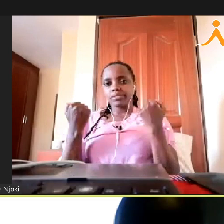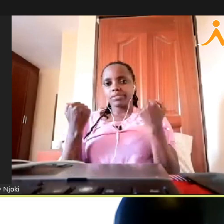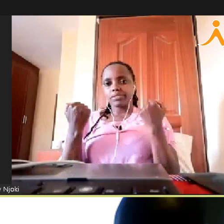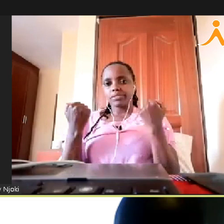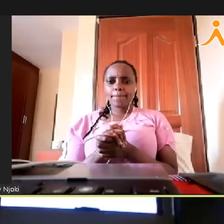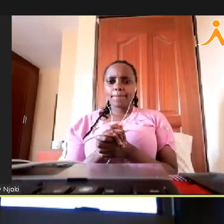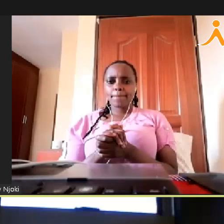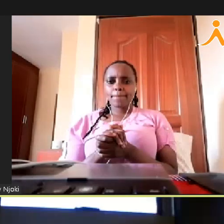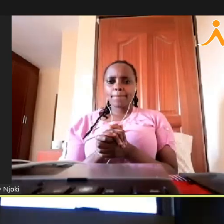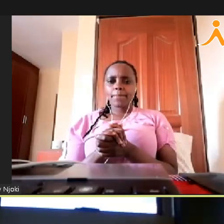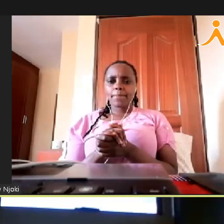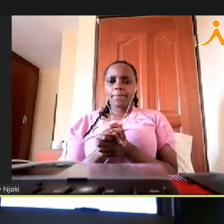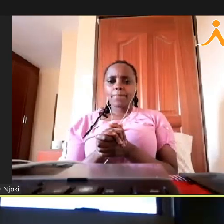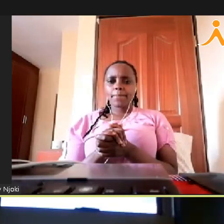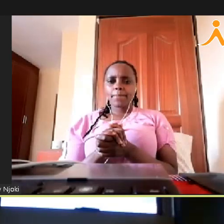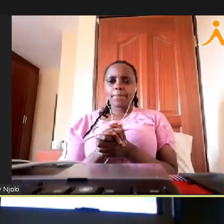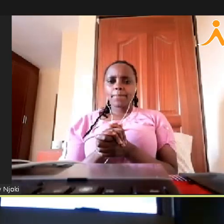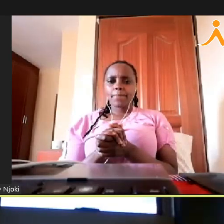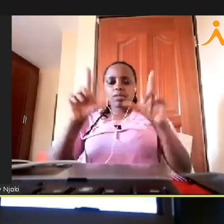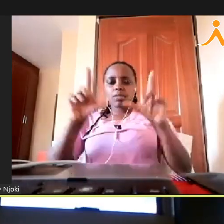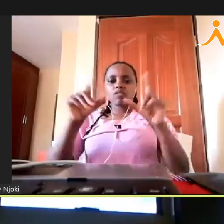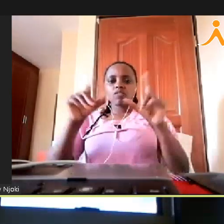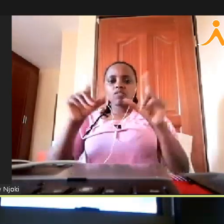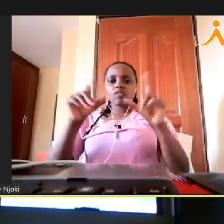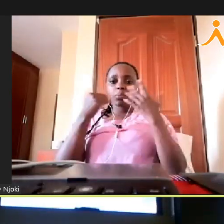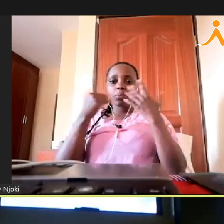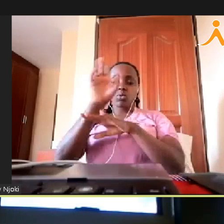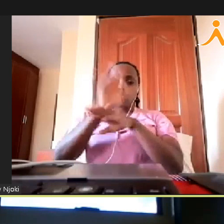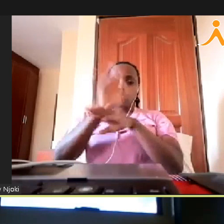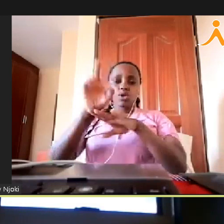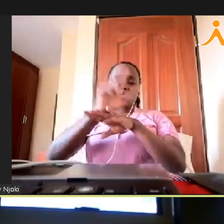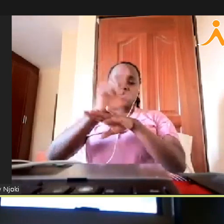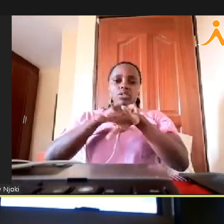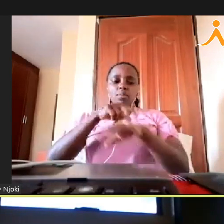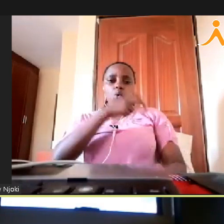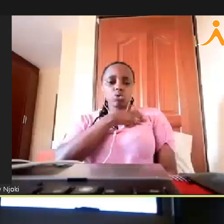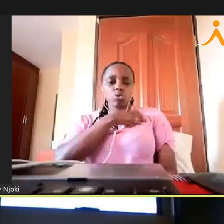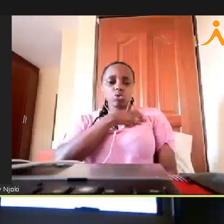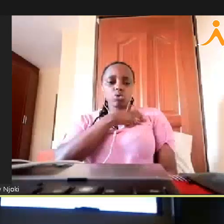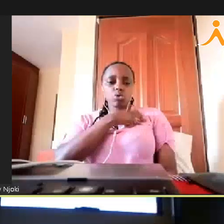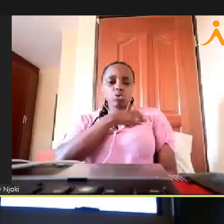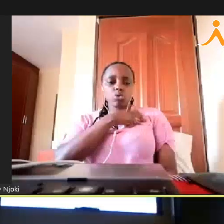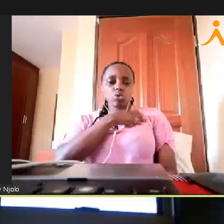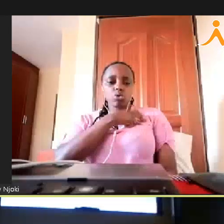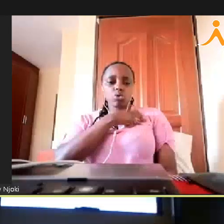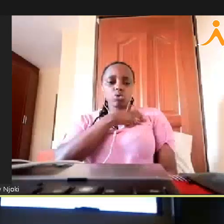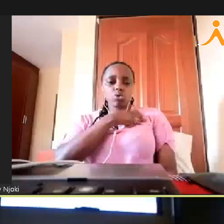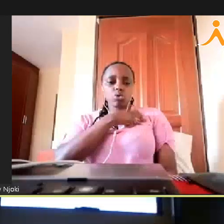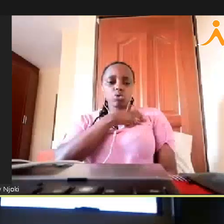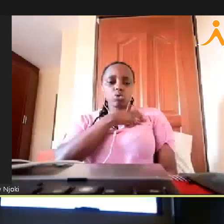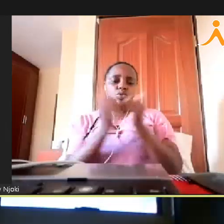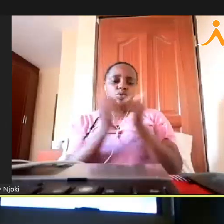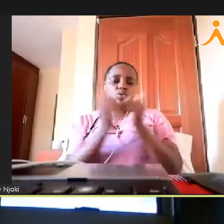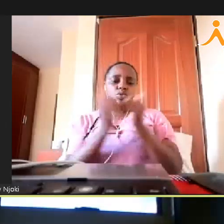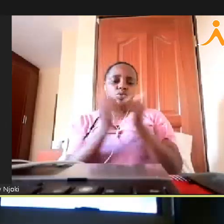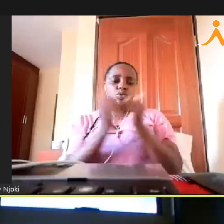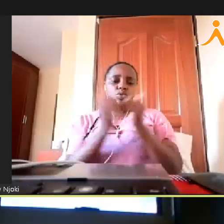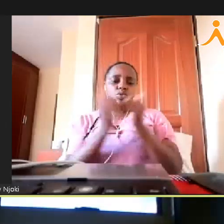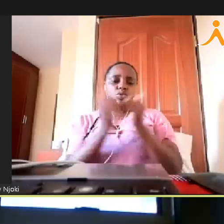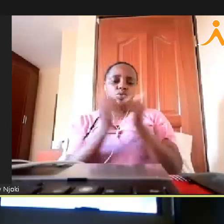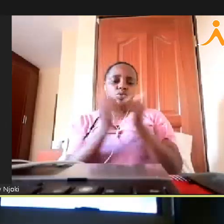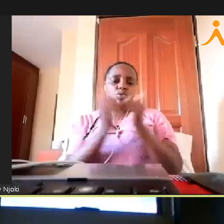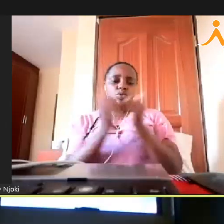This, you'd see some of the pictures that we used during consultations with children, and it coincided with